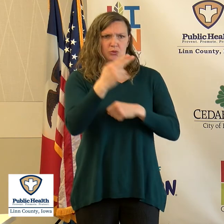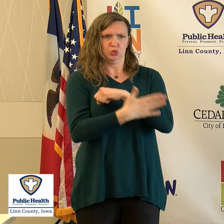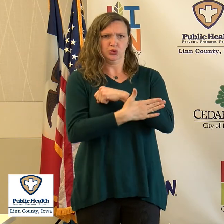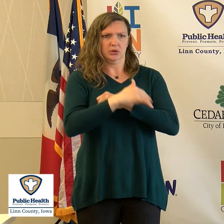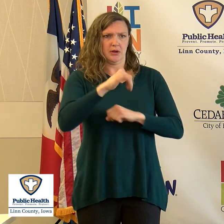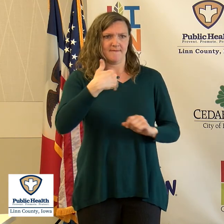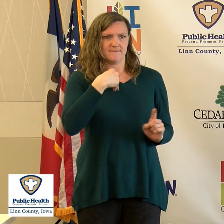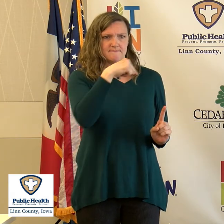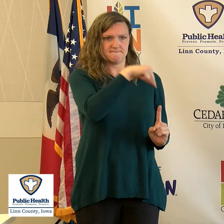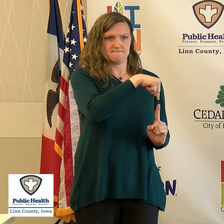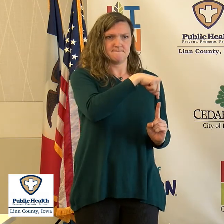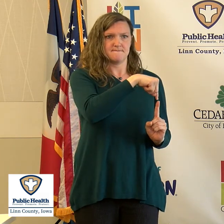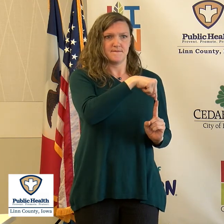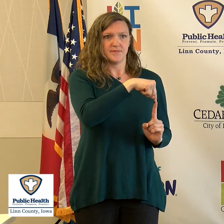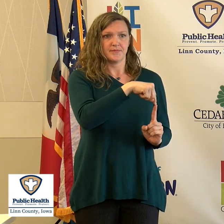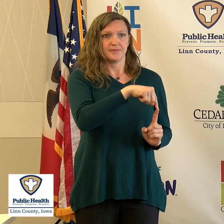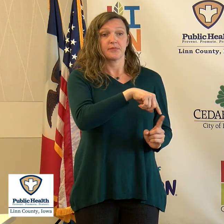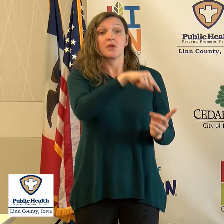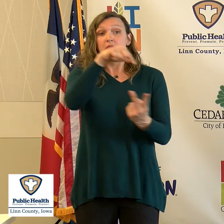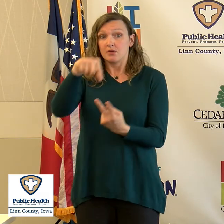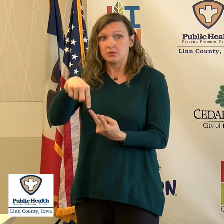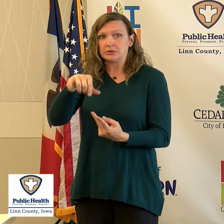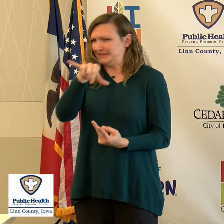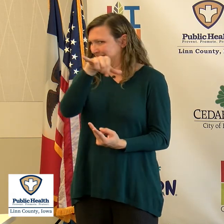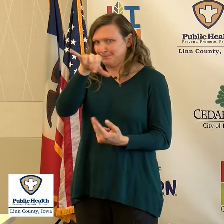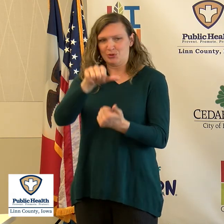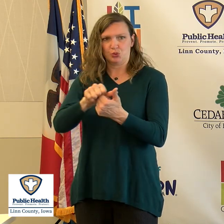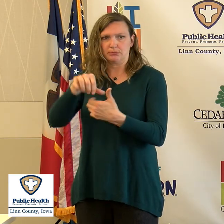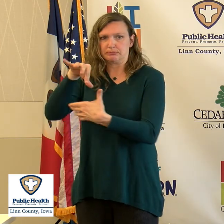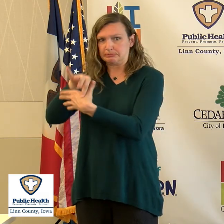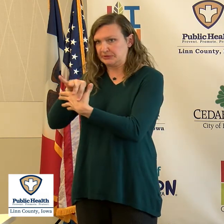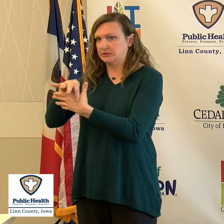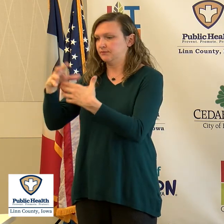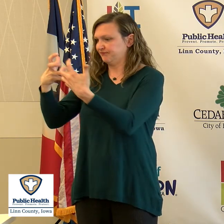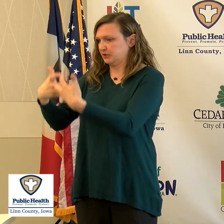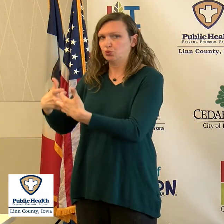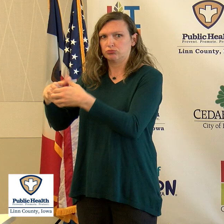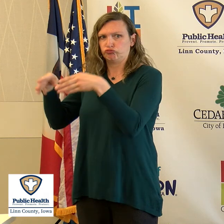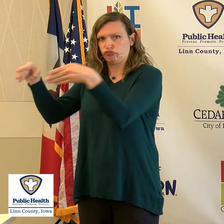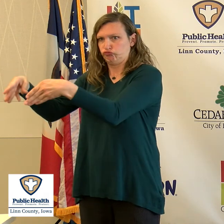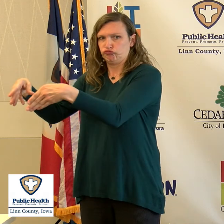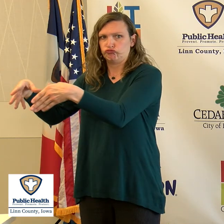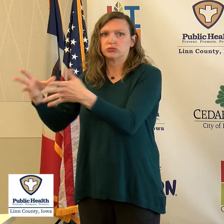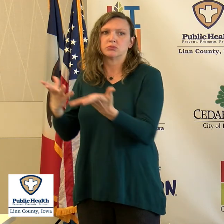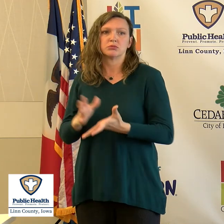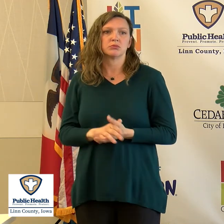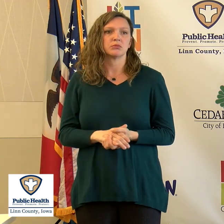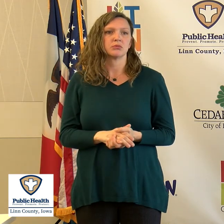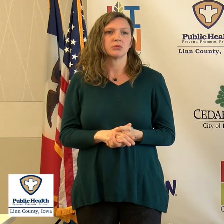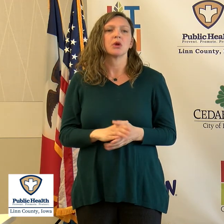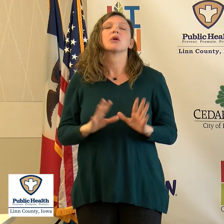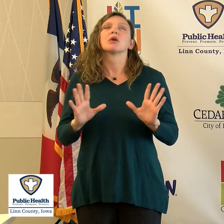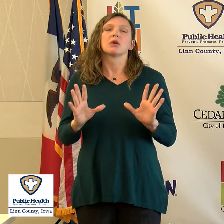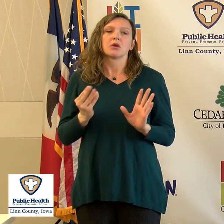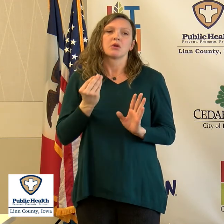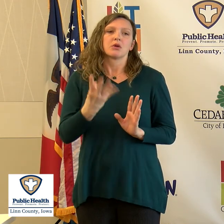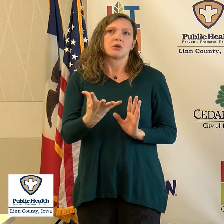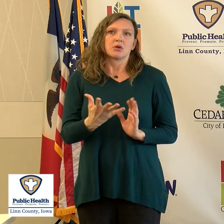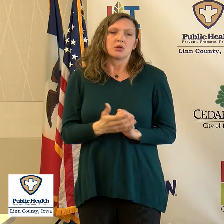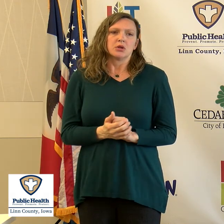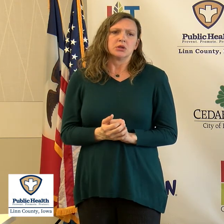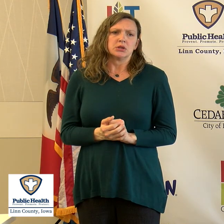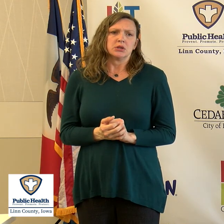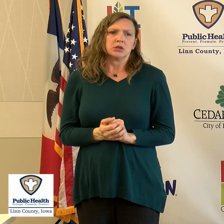specifically, in the way that we view meat packing plants. And I'll just say this, we